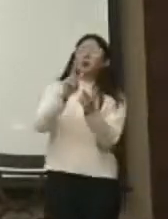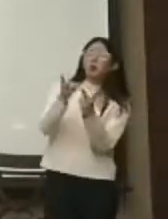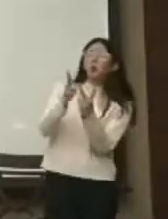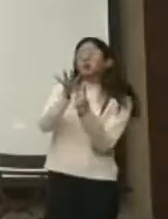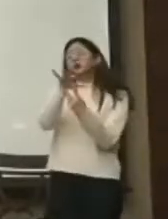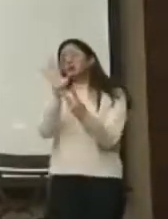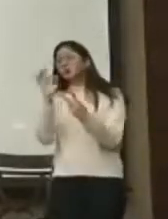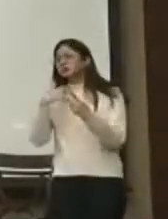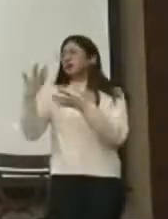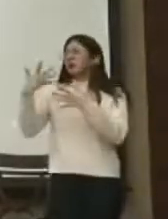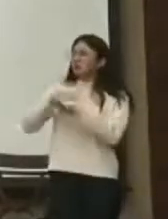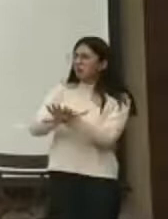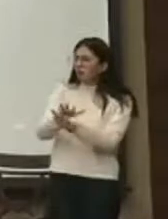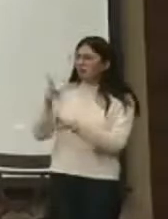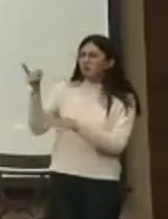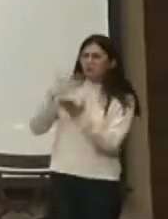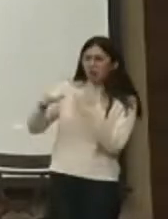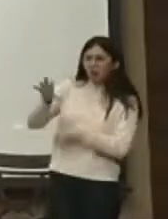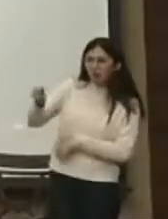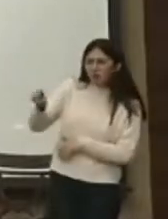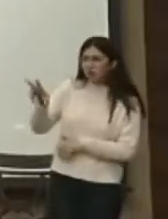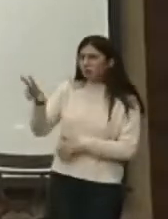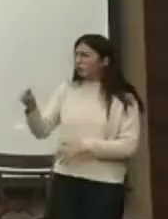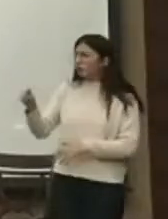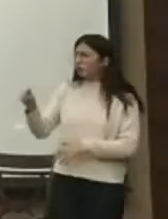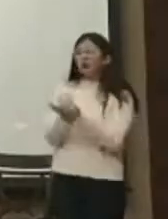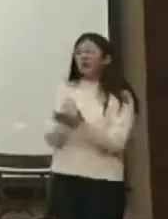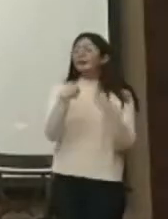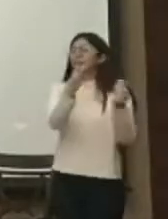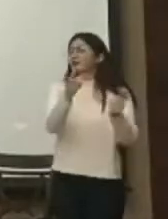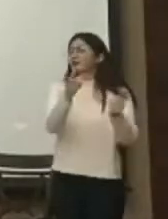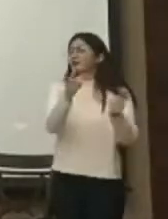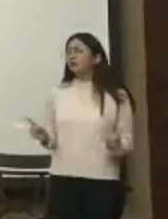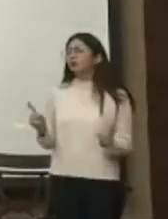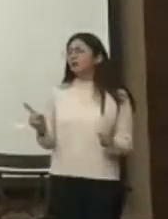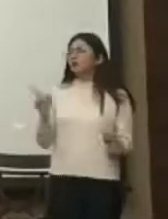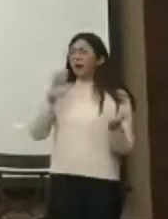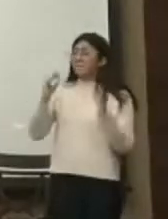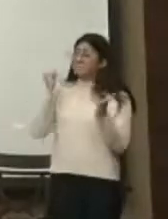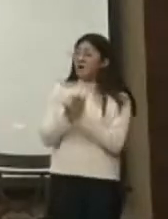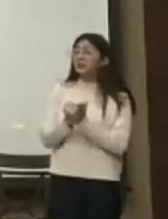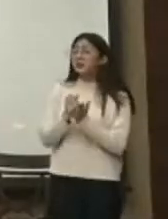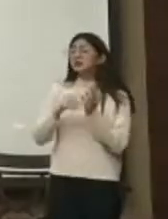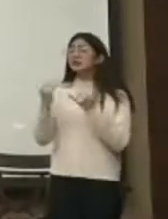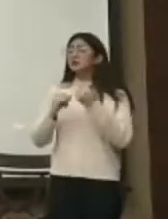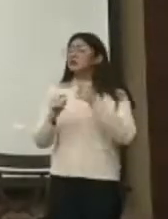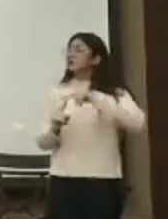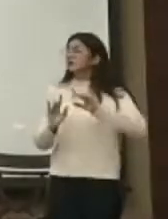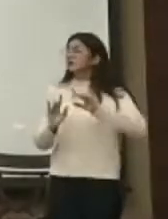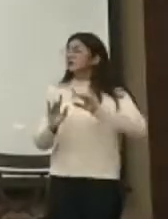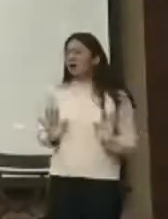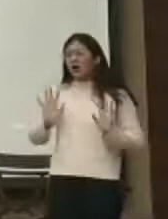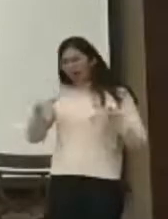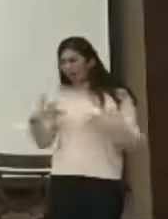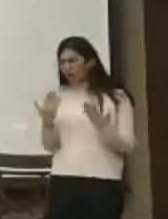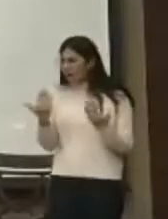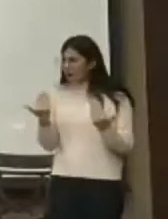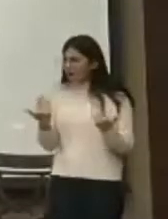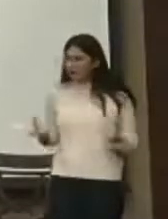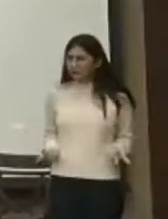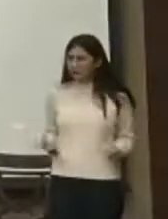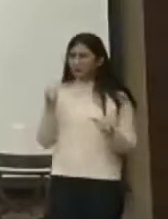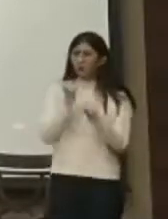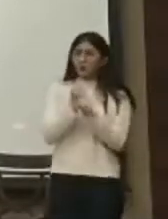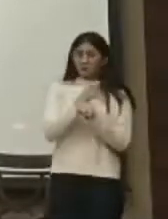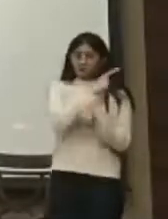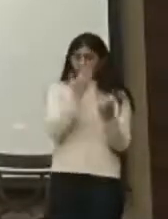involve persons with disabilities in their workforce. They must. And how is that possible? It is possible for the government